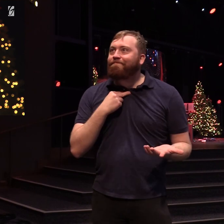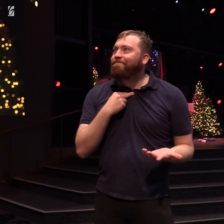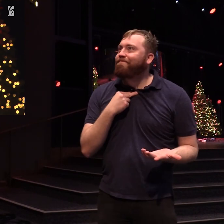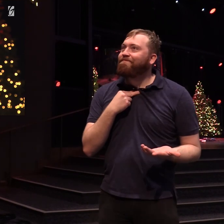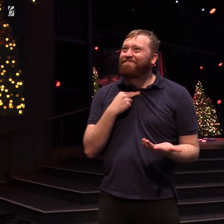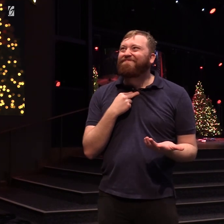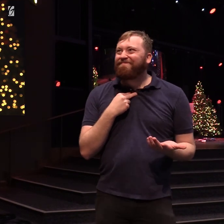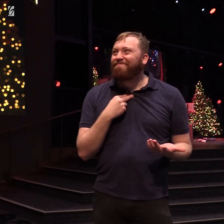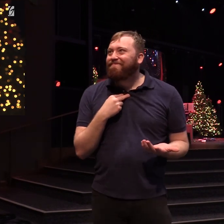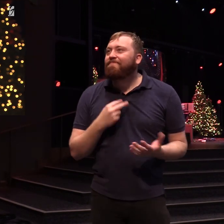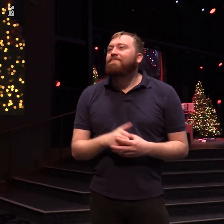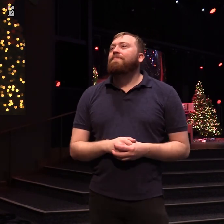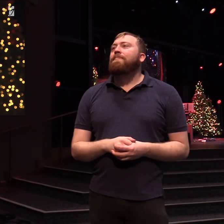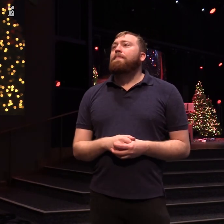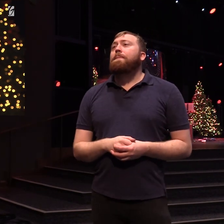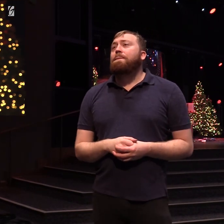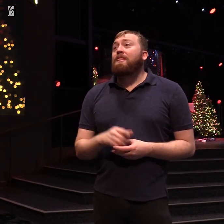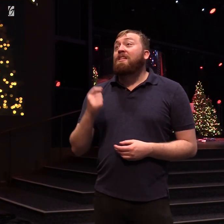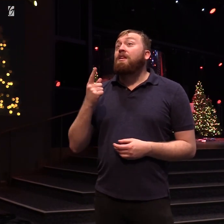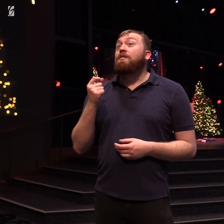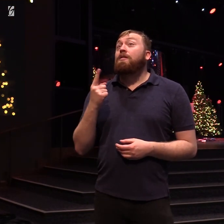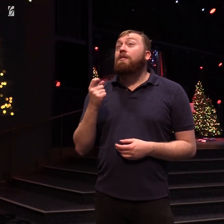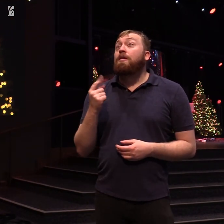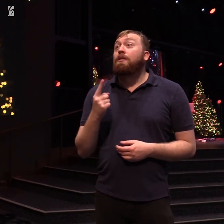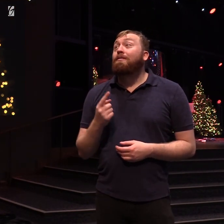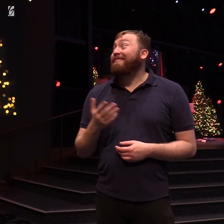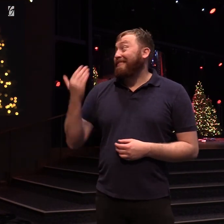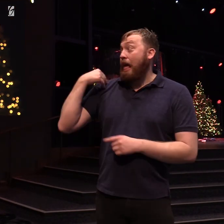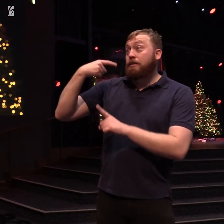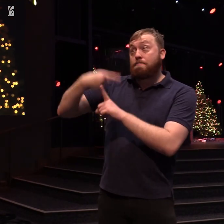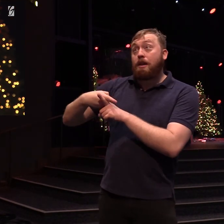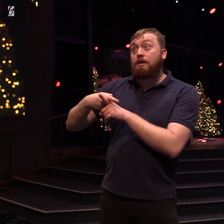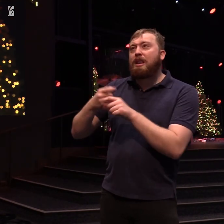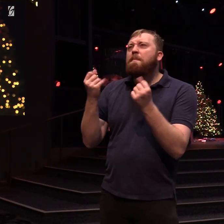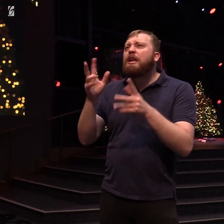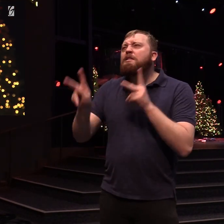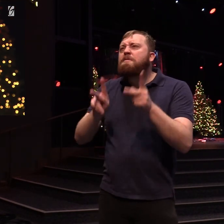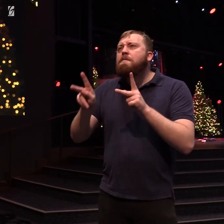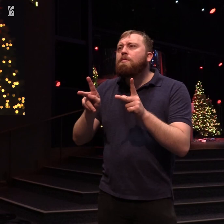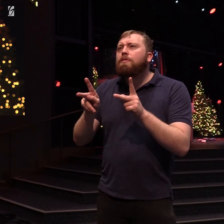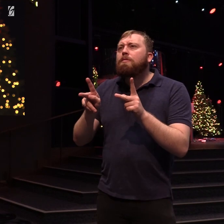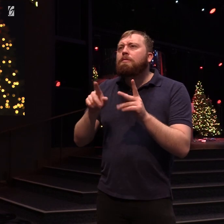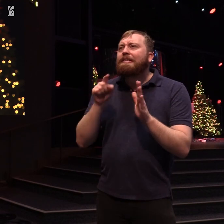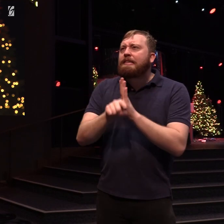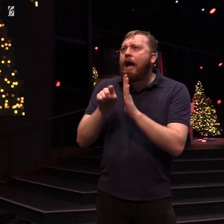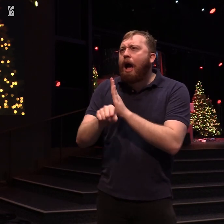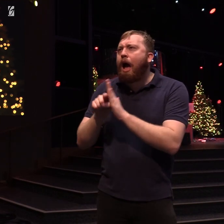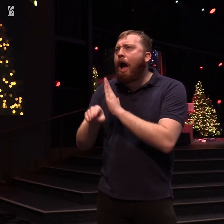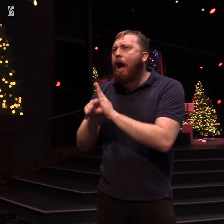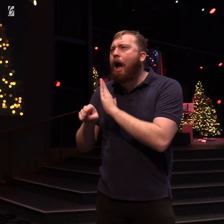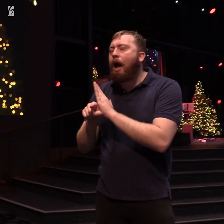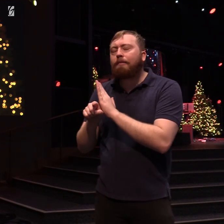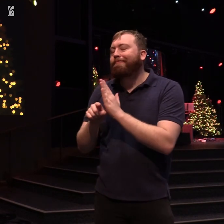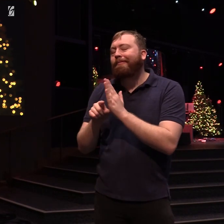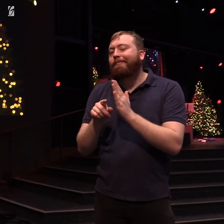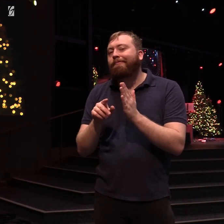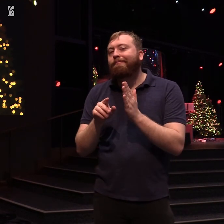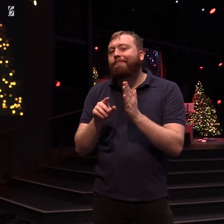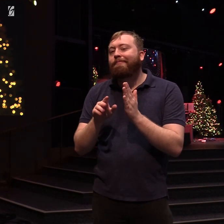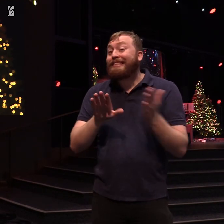Consequently, more people died of suicide last month in Japan than COVID.